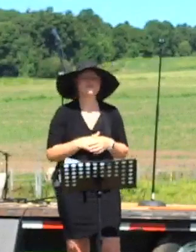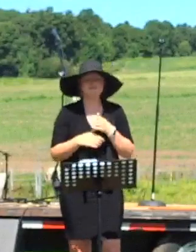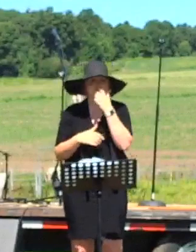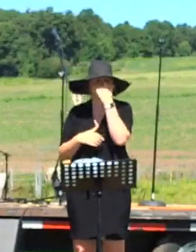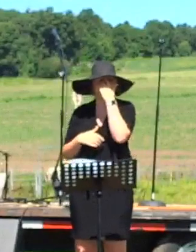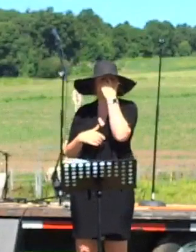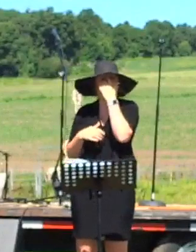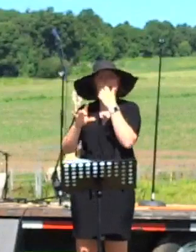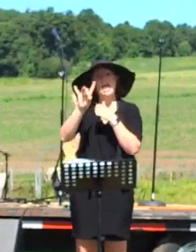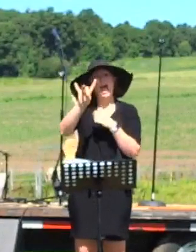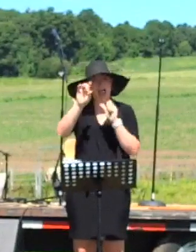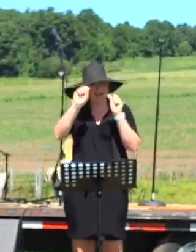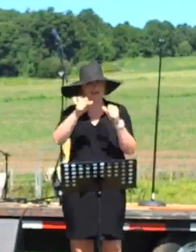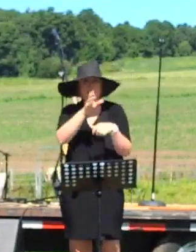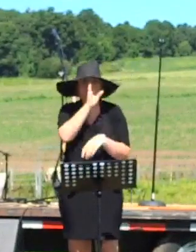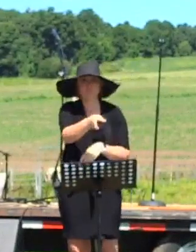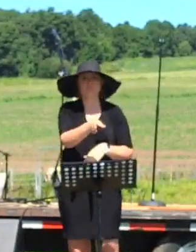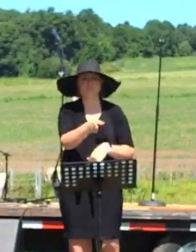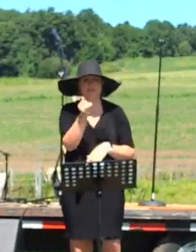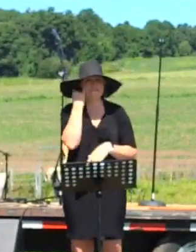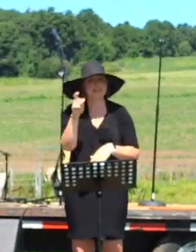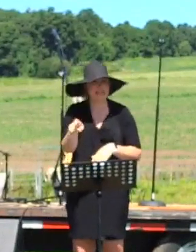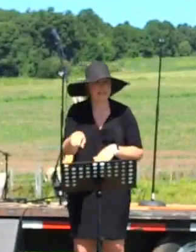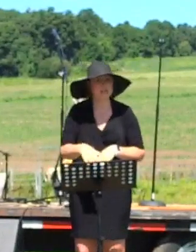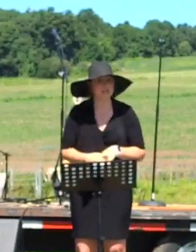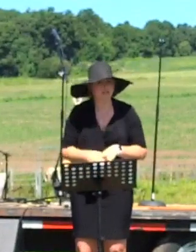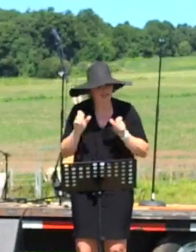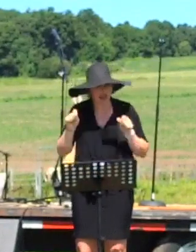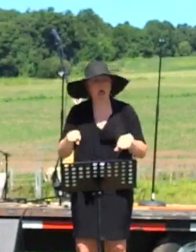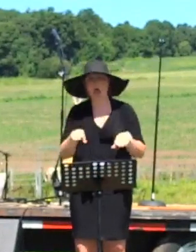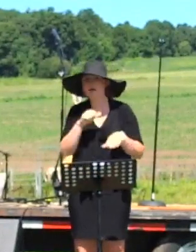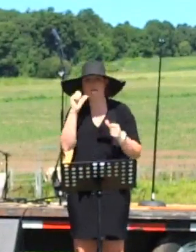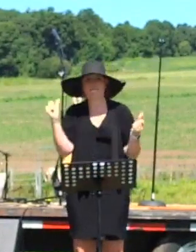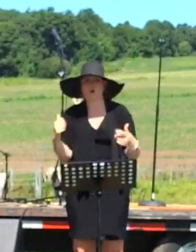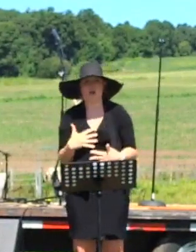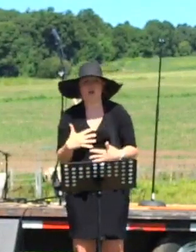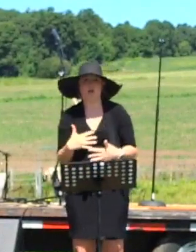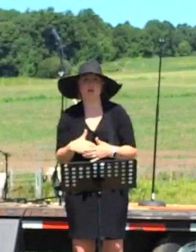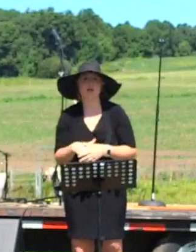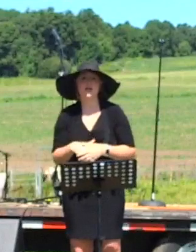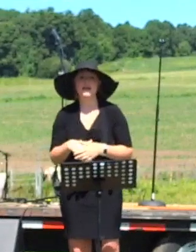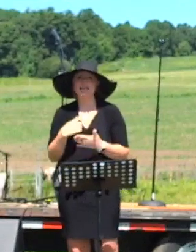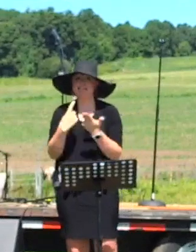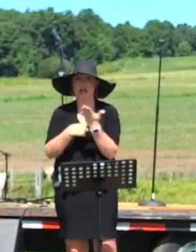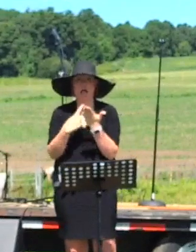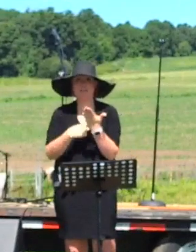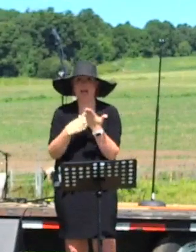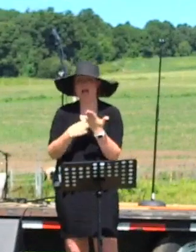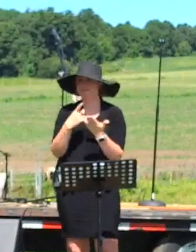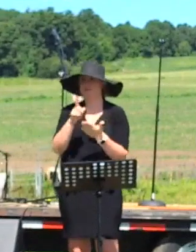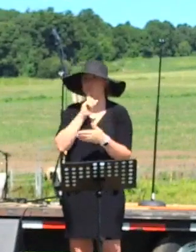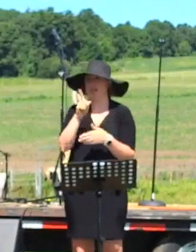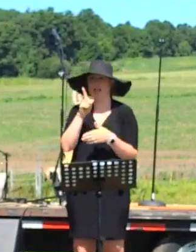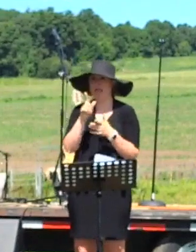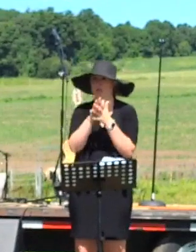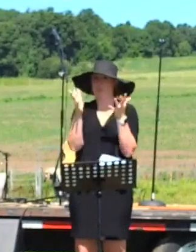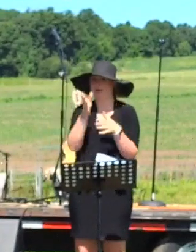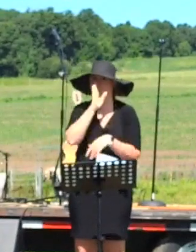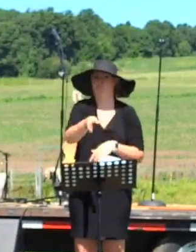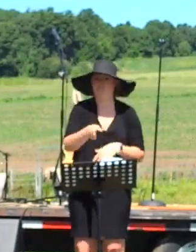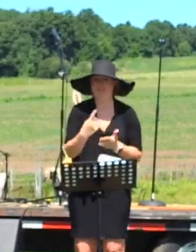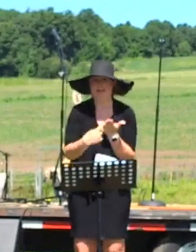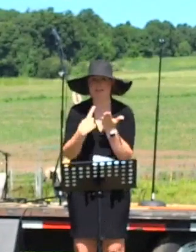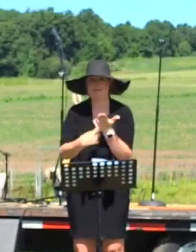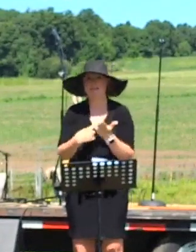they can be confrontational when needed, and sometimes even when not needed, perhaps. They can also be a